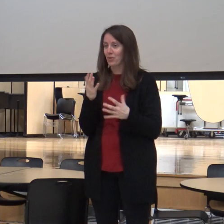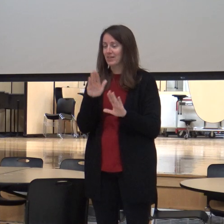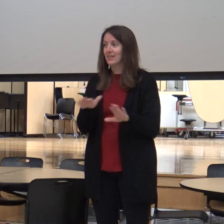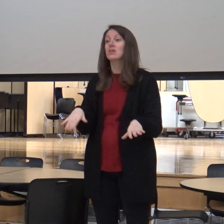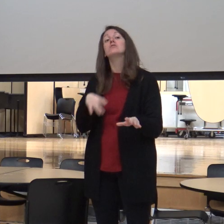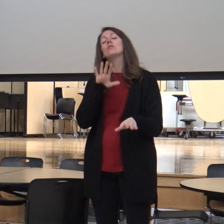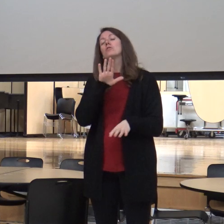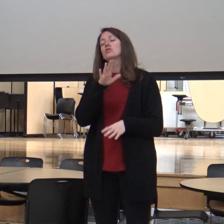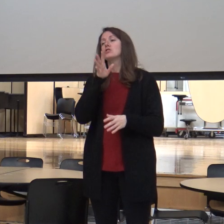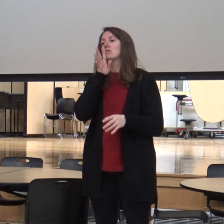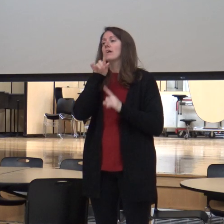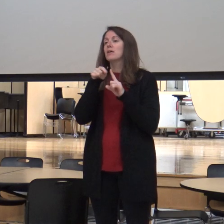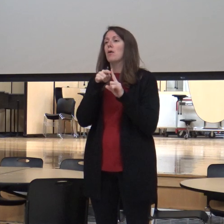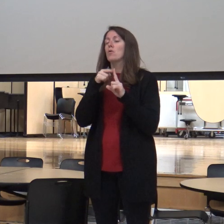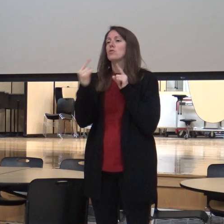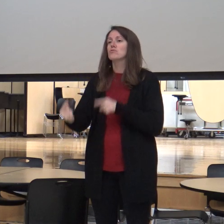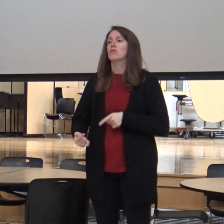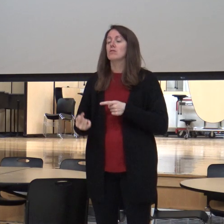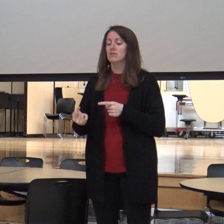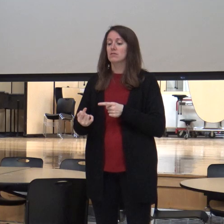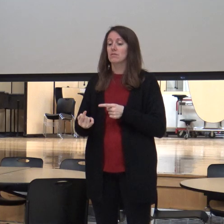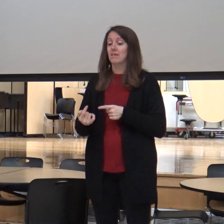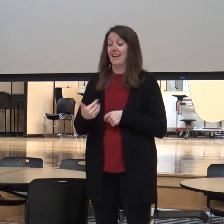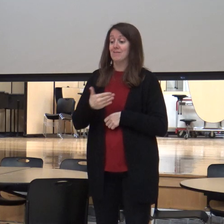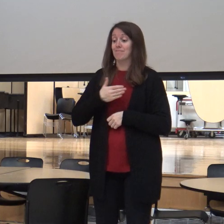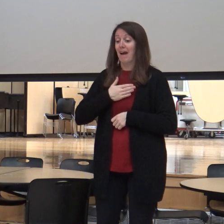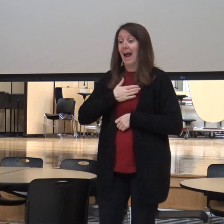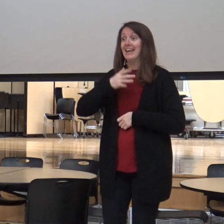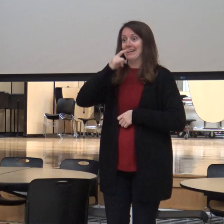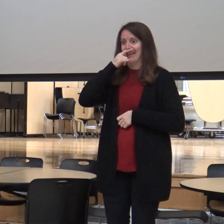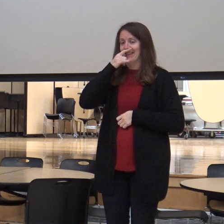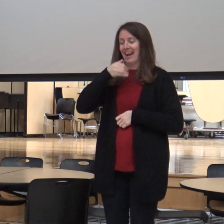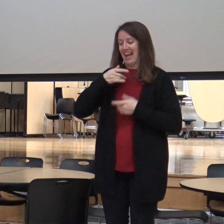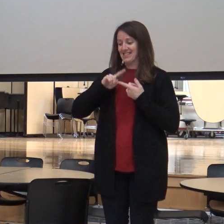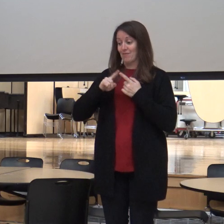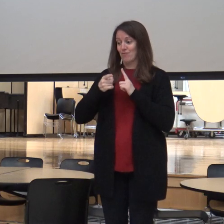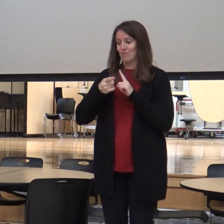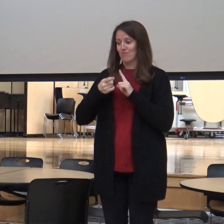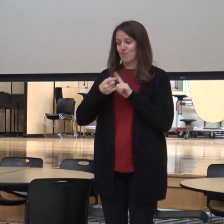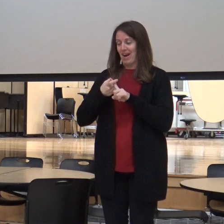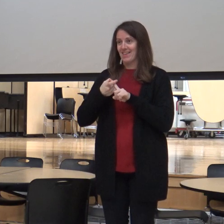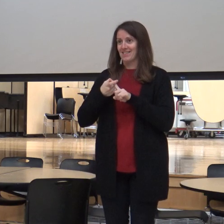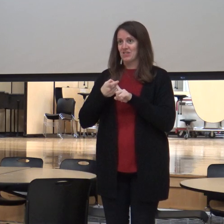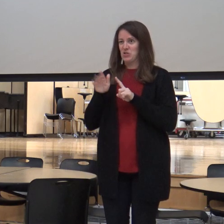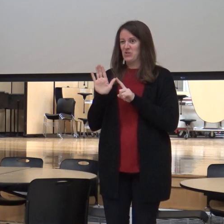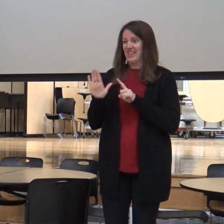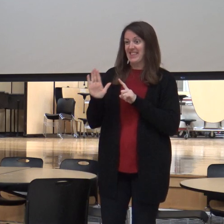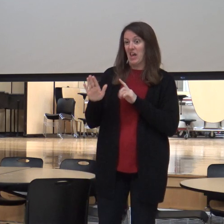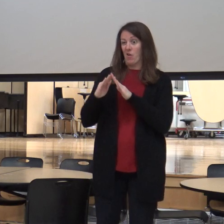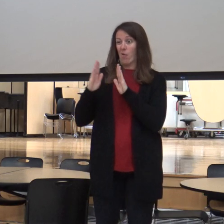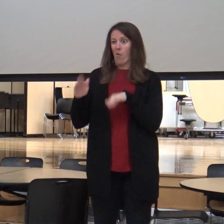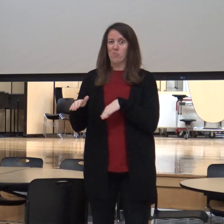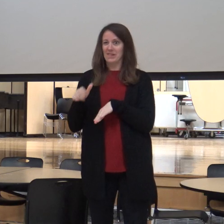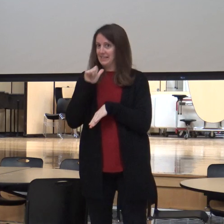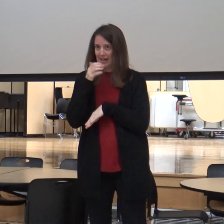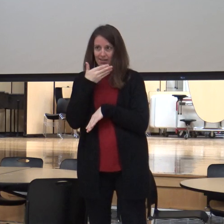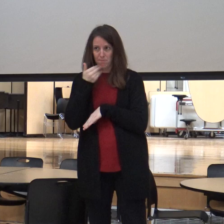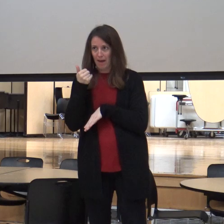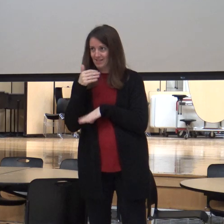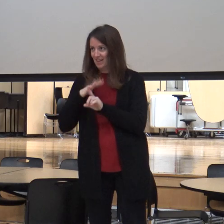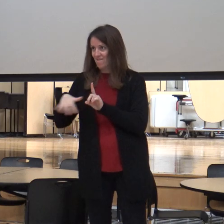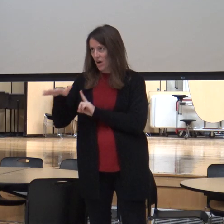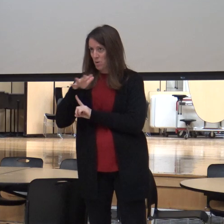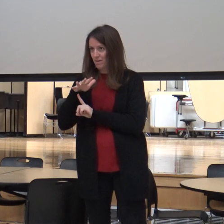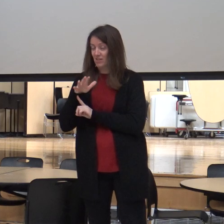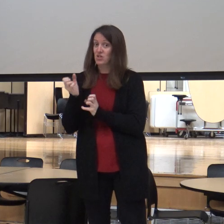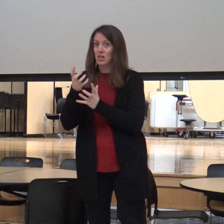talking about the struggles when you have a kid and they have kids from other homes that maybe don't have the greatest home environment, have a lot of trauma, those type of things. And